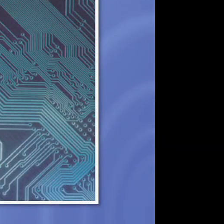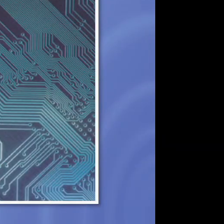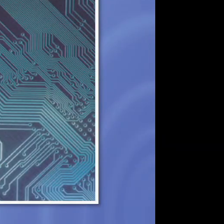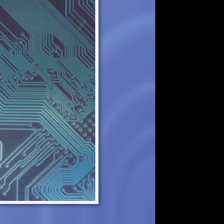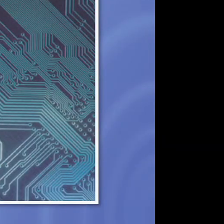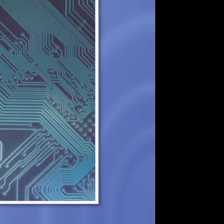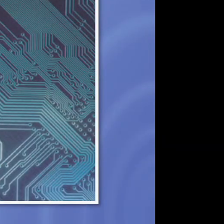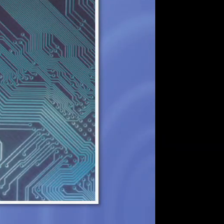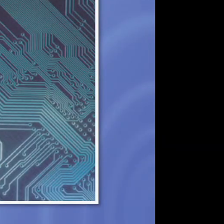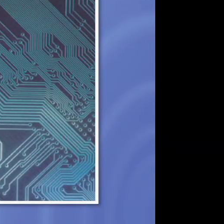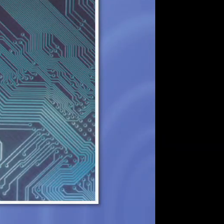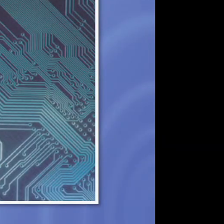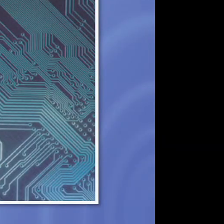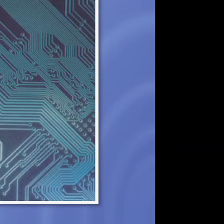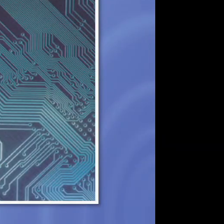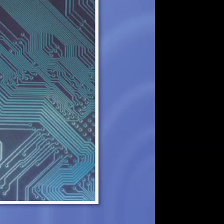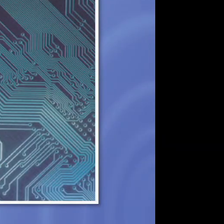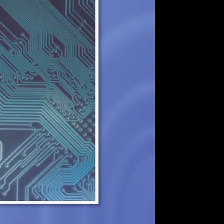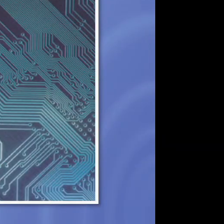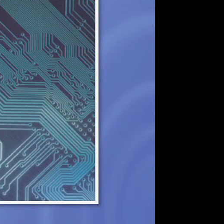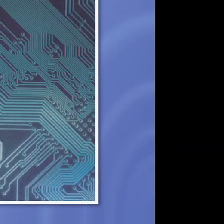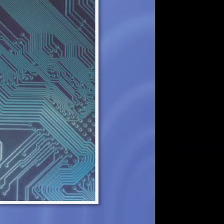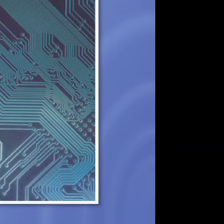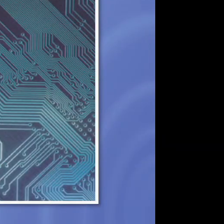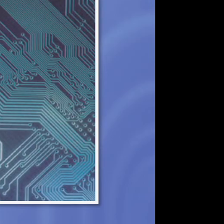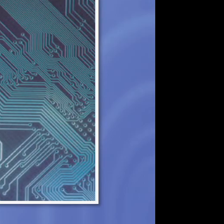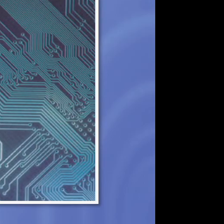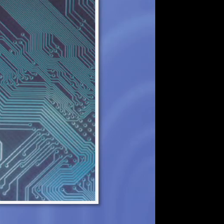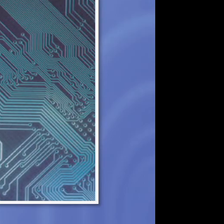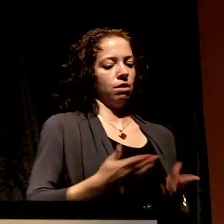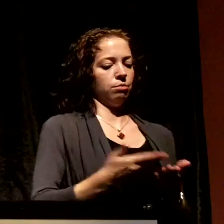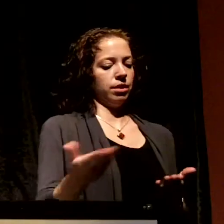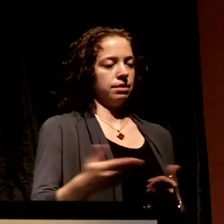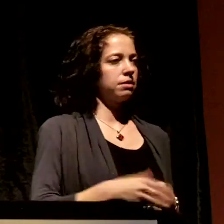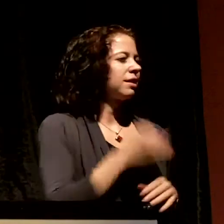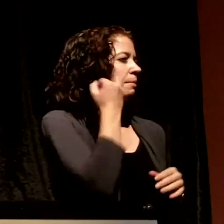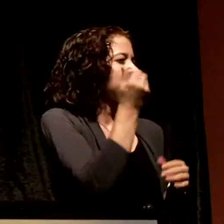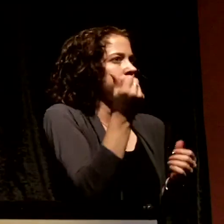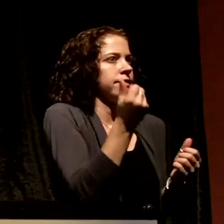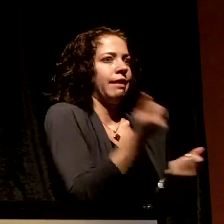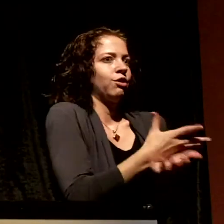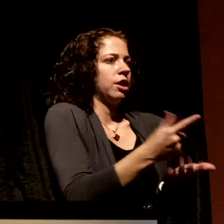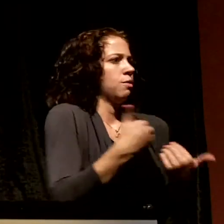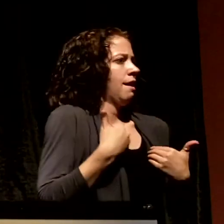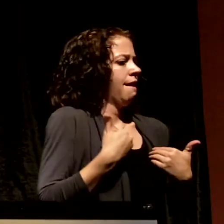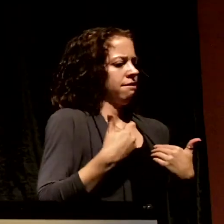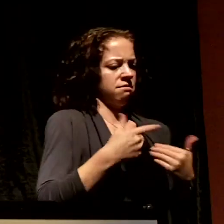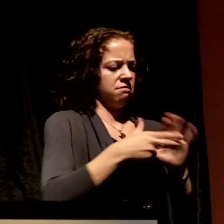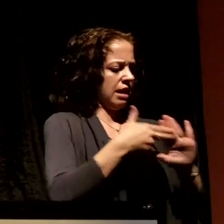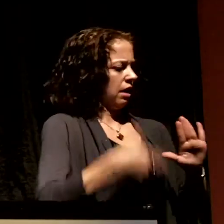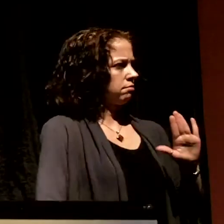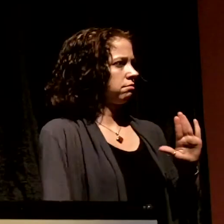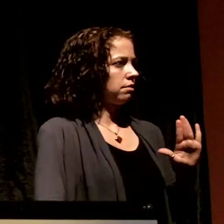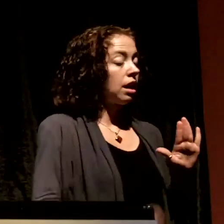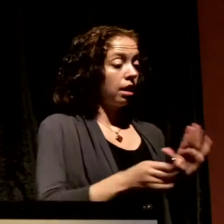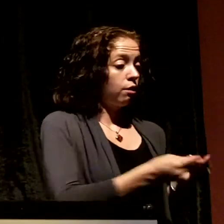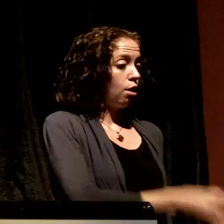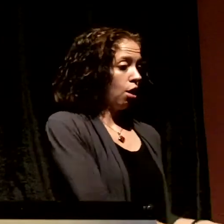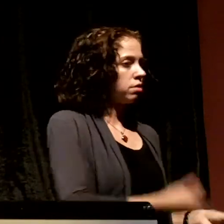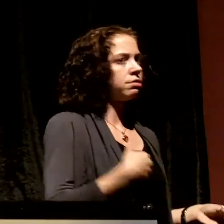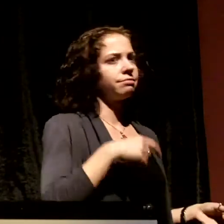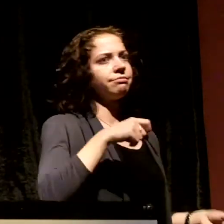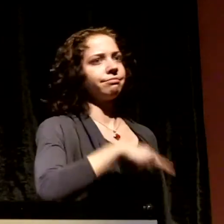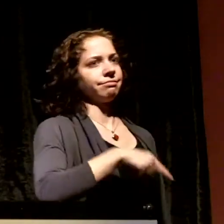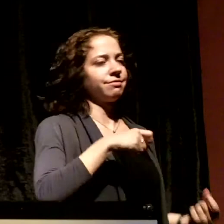representing physical objects. Imagine if everything you had was tagged. You could locate it if you misplaced it. You could instantly